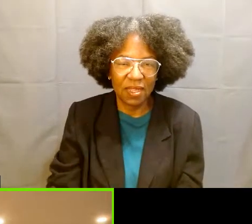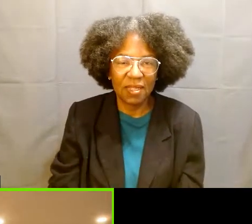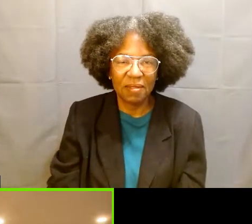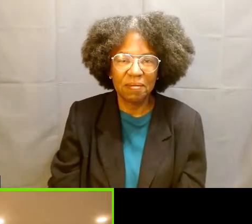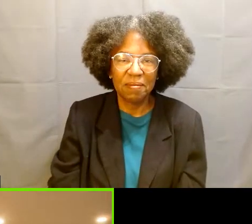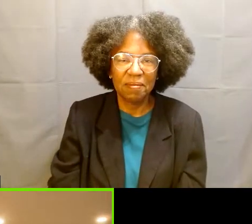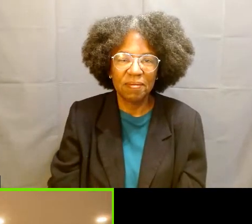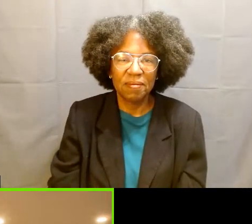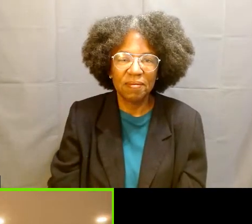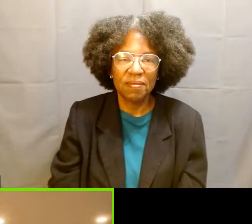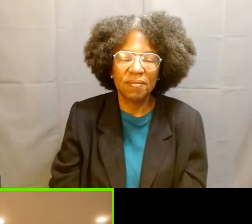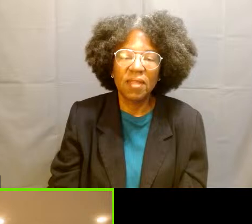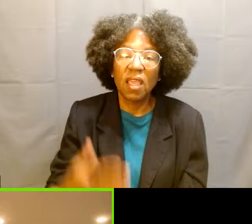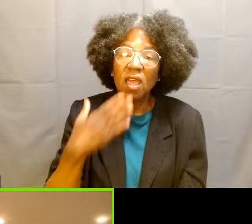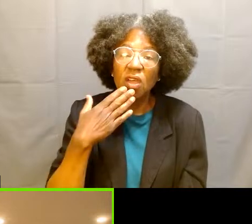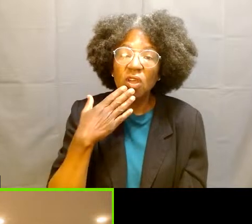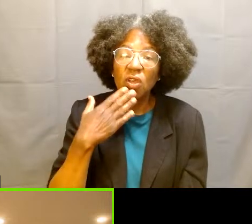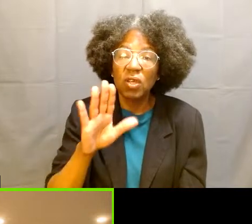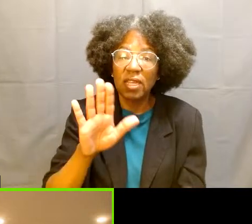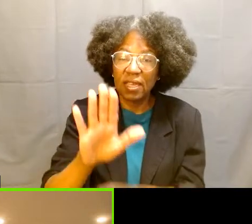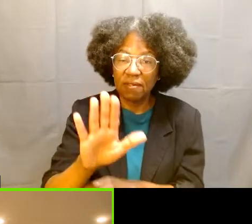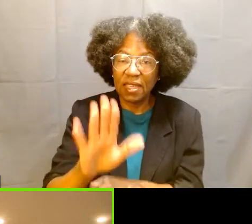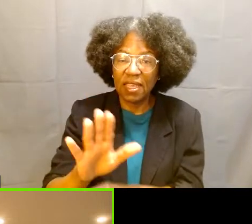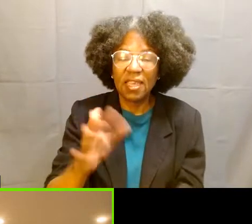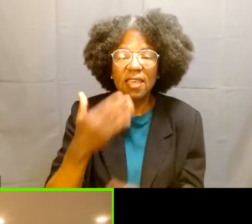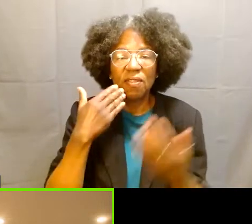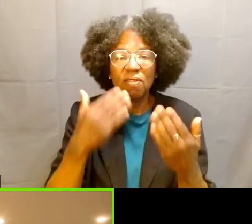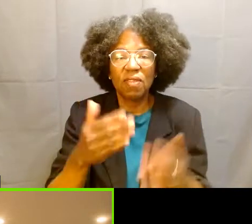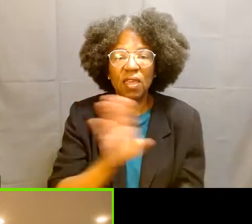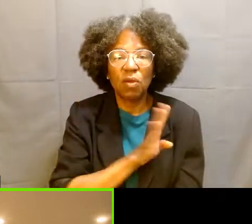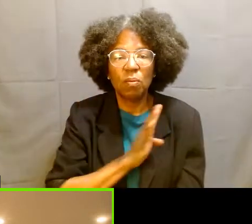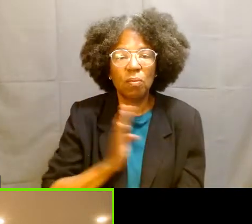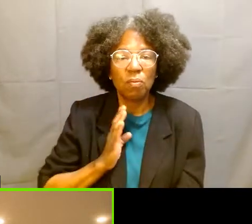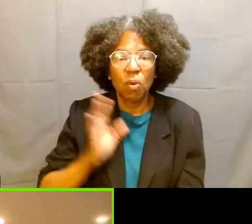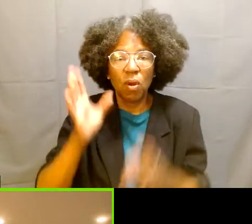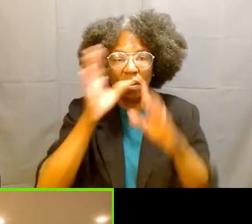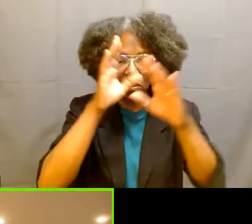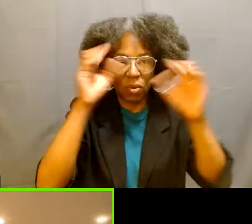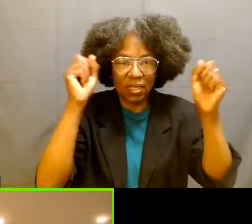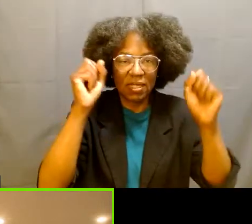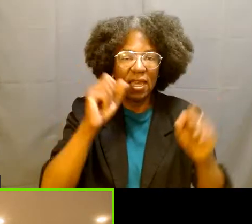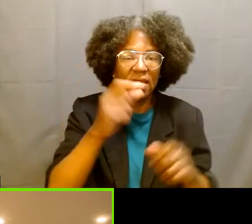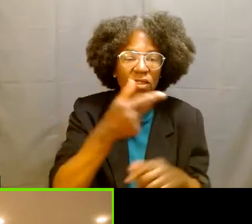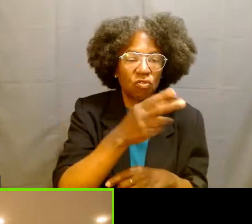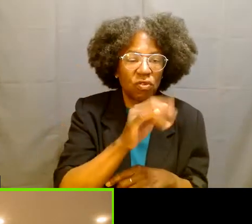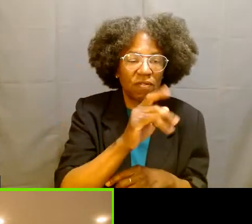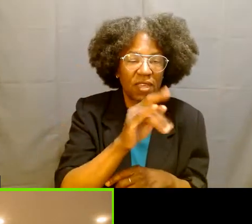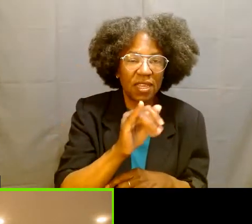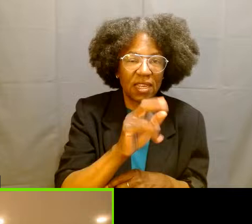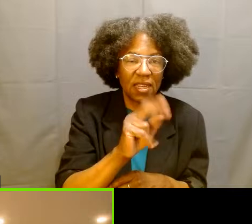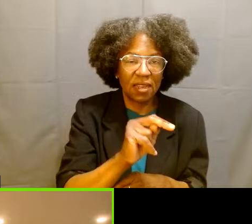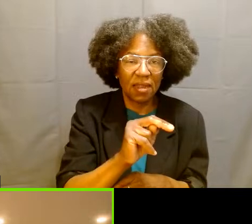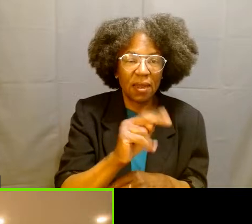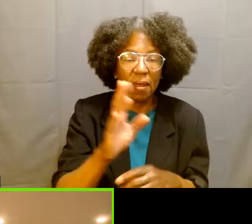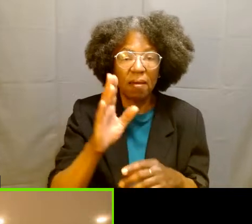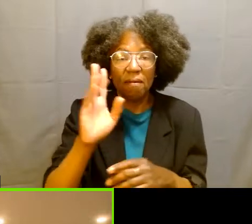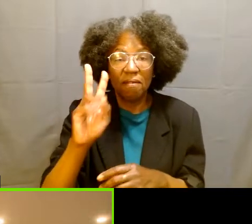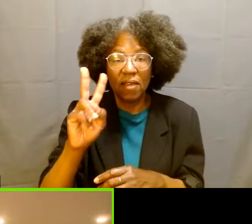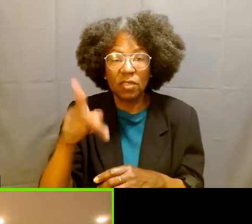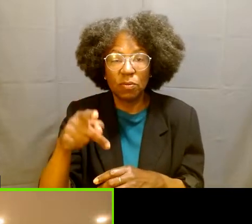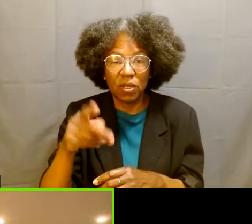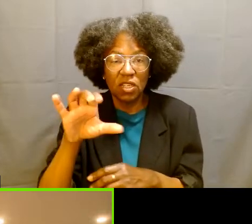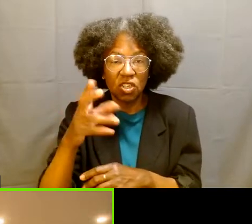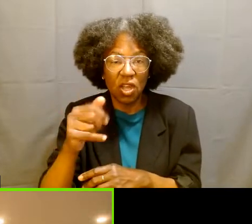Good evening. Thank you, Board President Griffin, Vice President Terry Chavez, board members, and